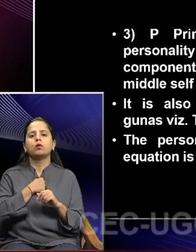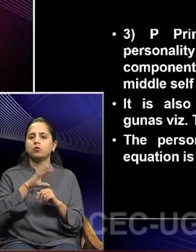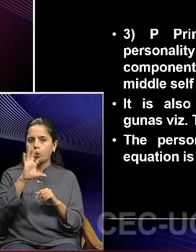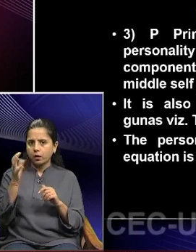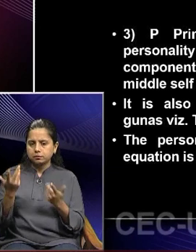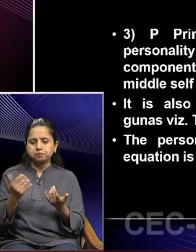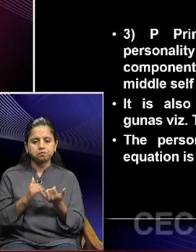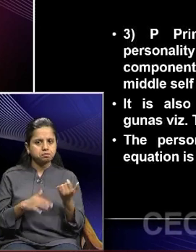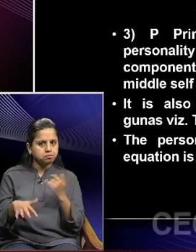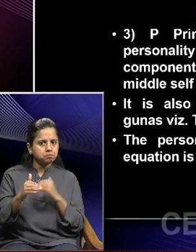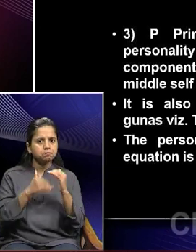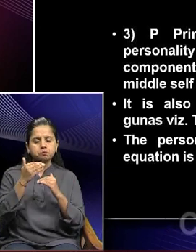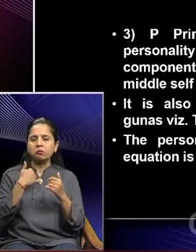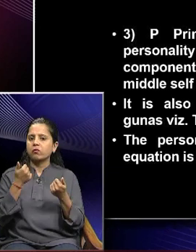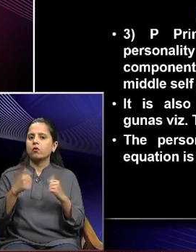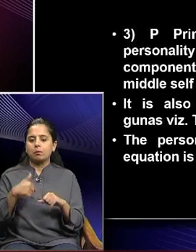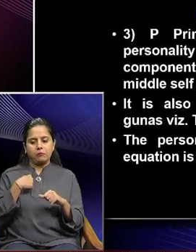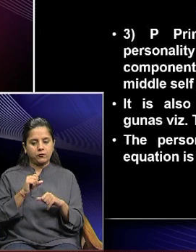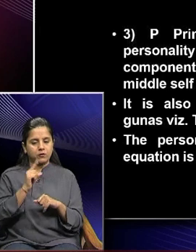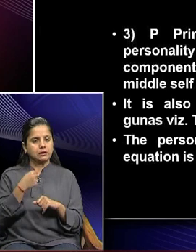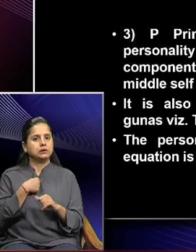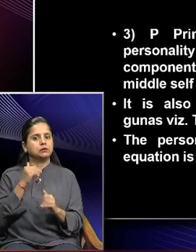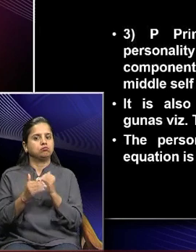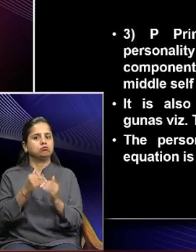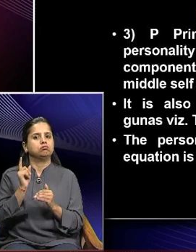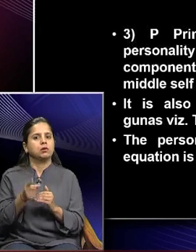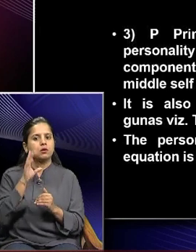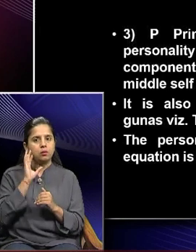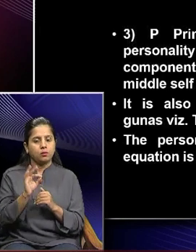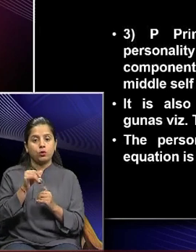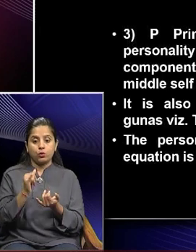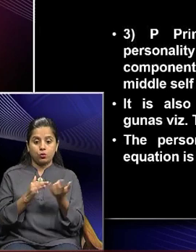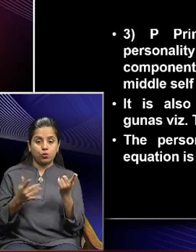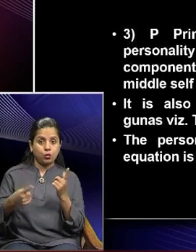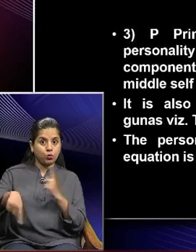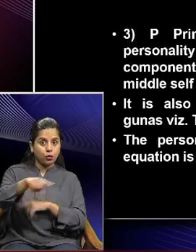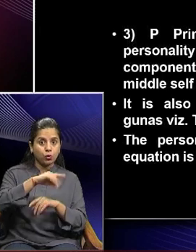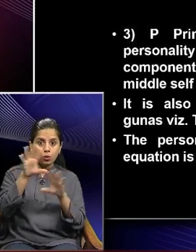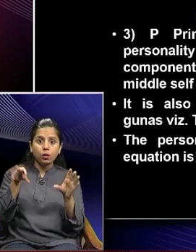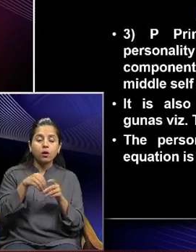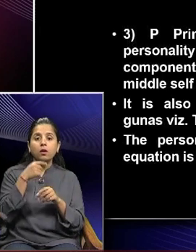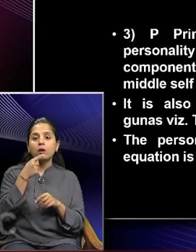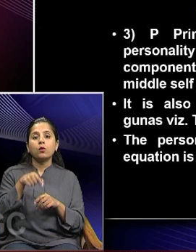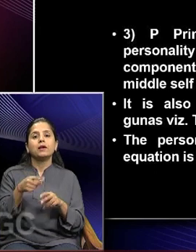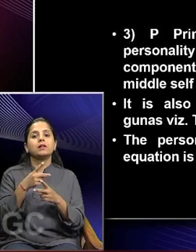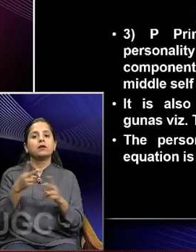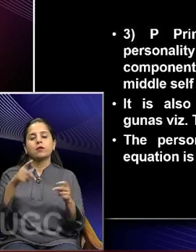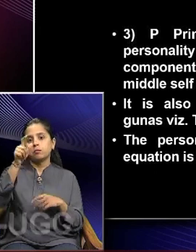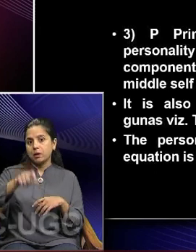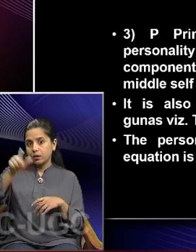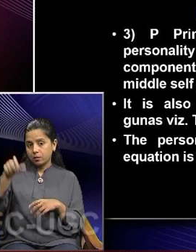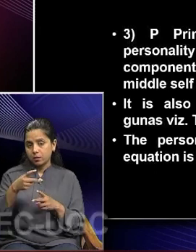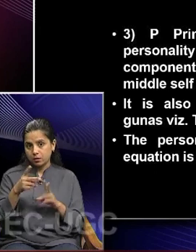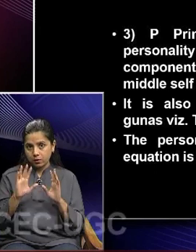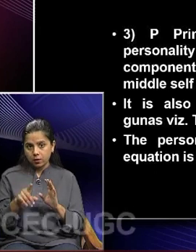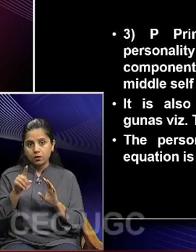society at large. So we have to understand that society is basically the combination of different individuals. So